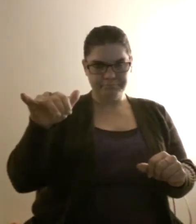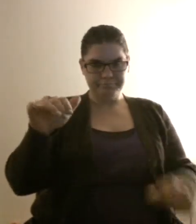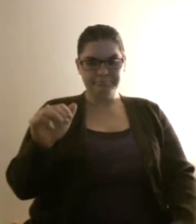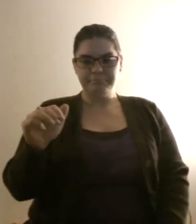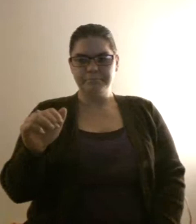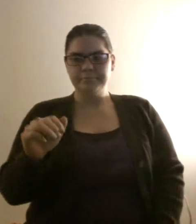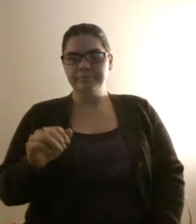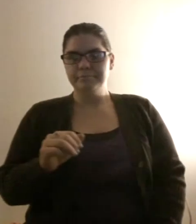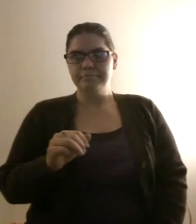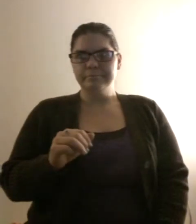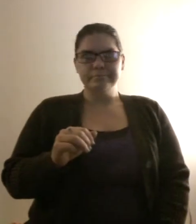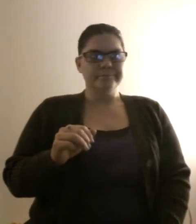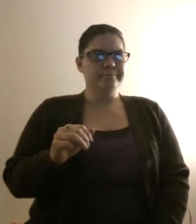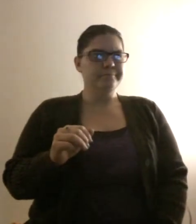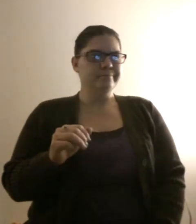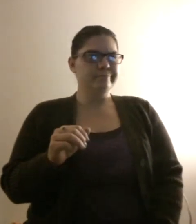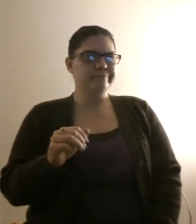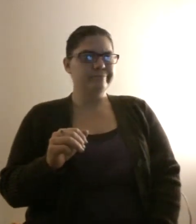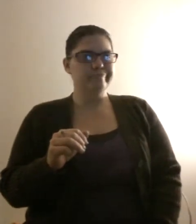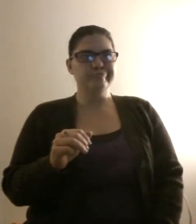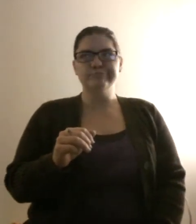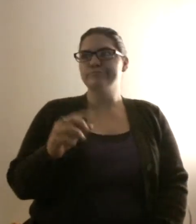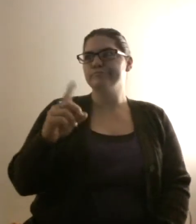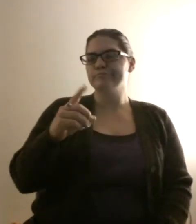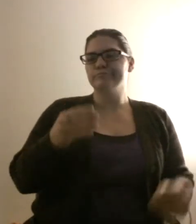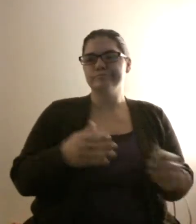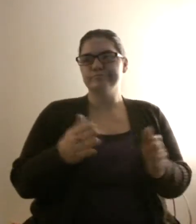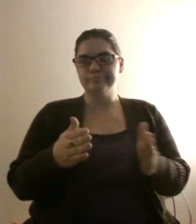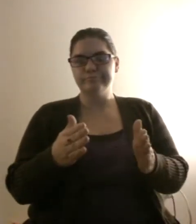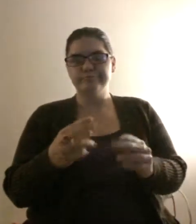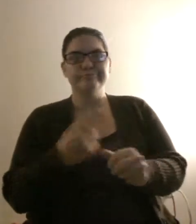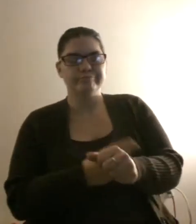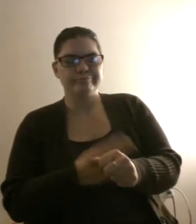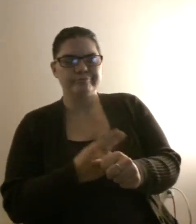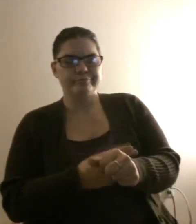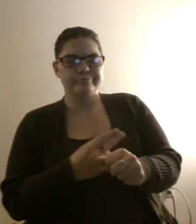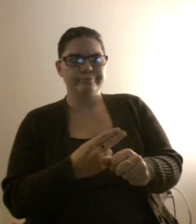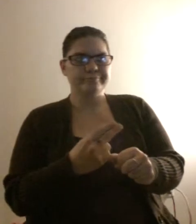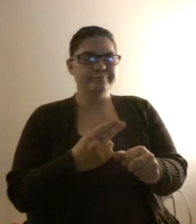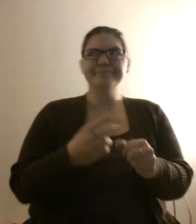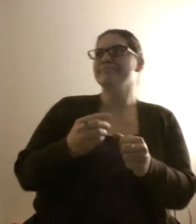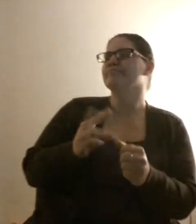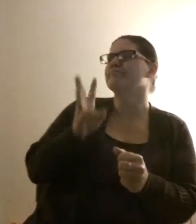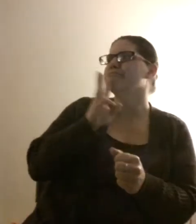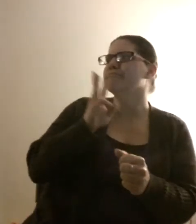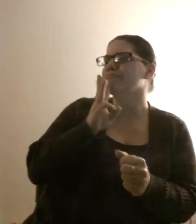Desalination. One method to use evaporation. Remember what that was? The water evaporates and the salt stays.